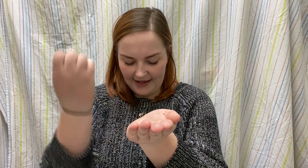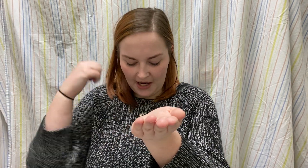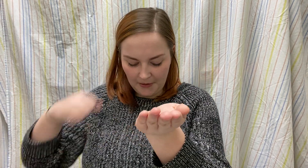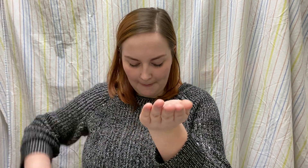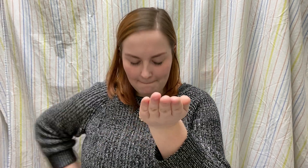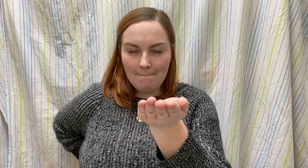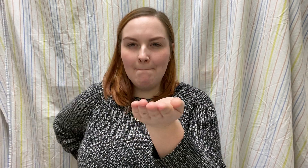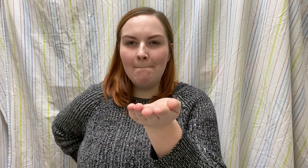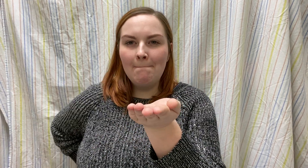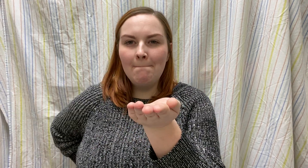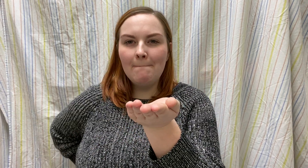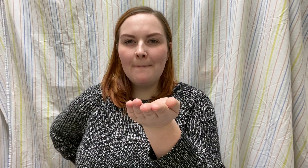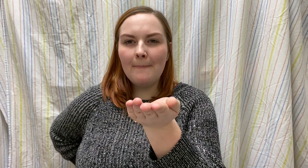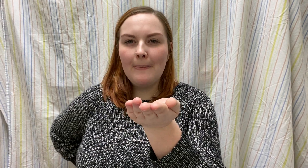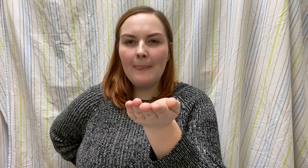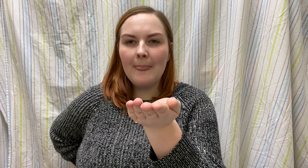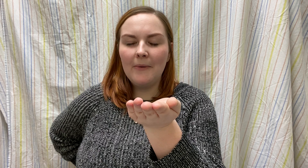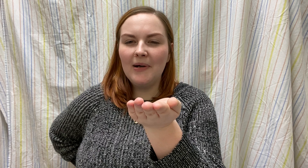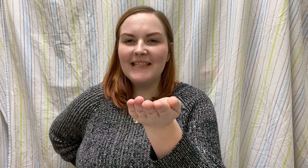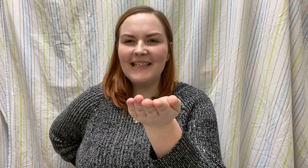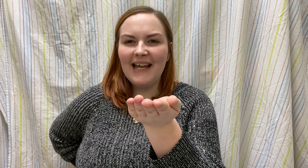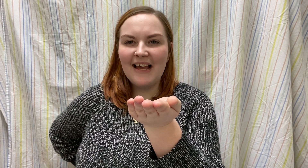Without m, what's left?